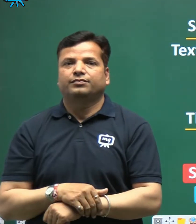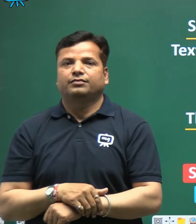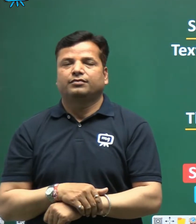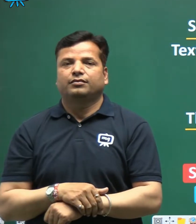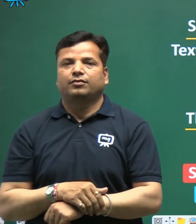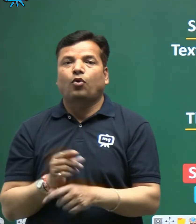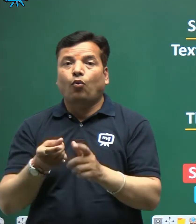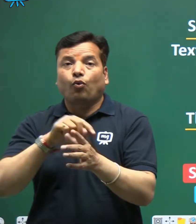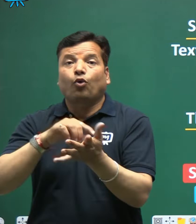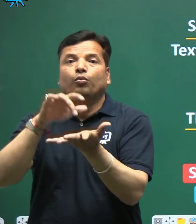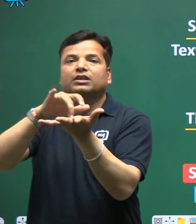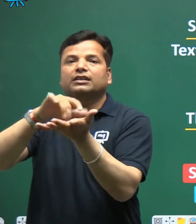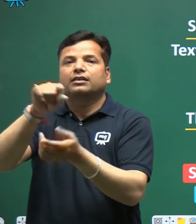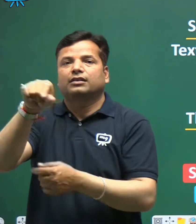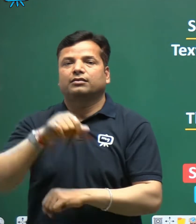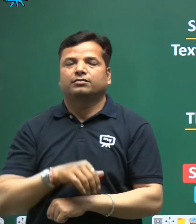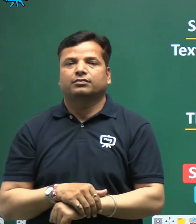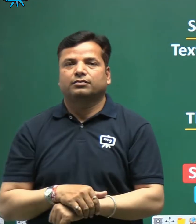from there,